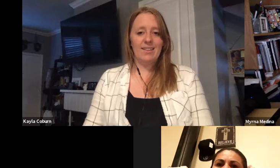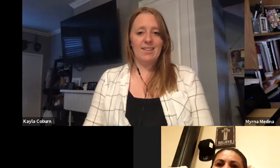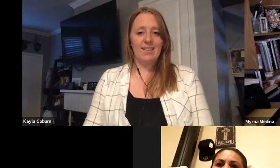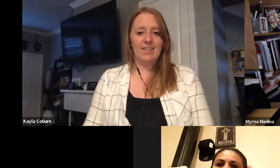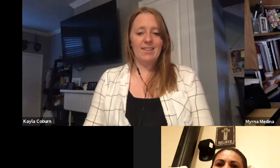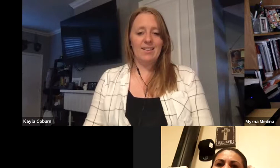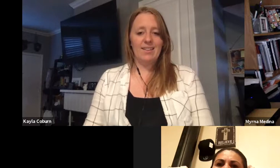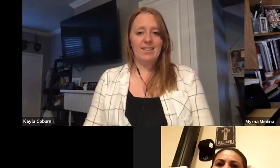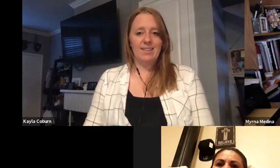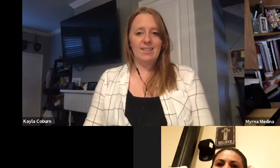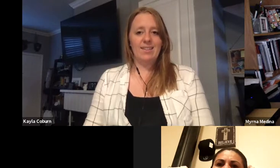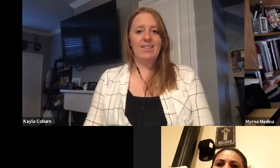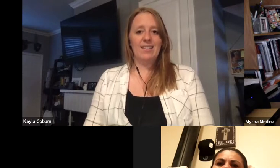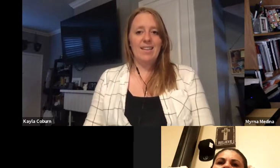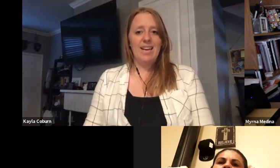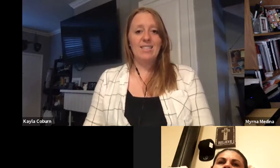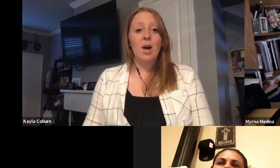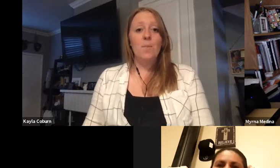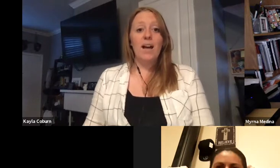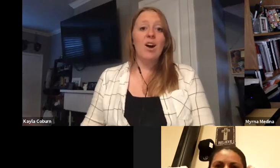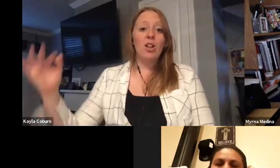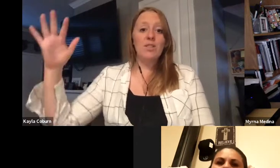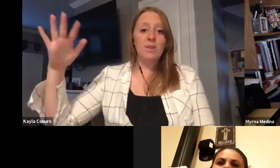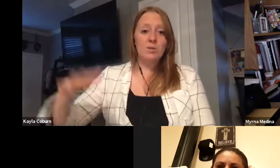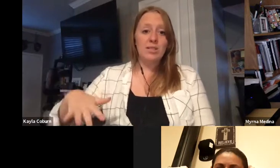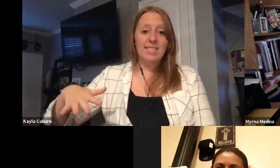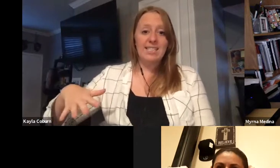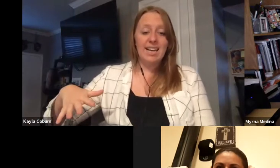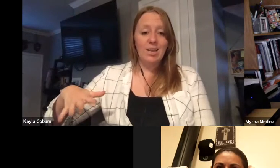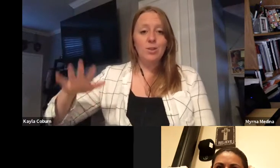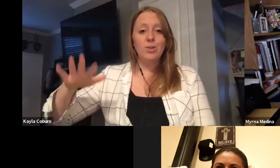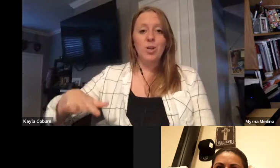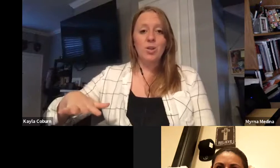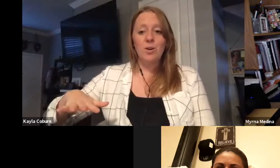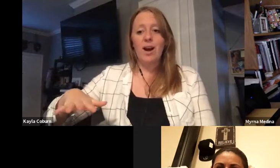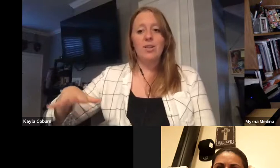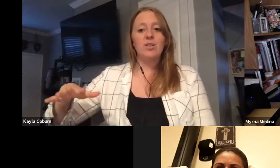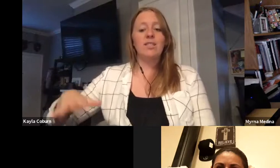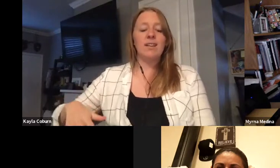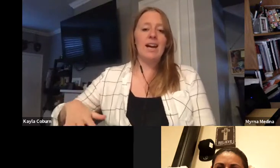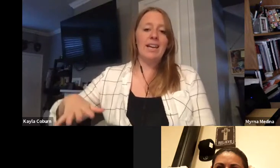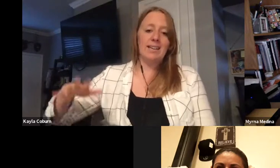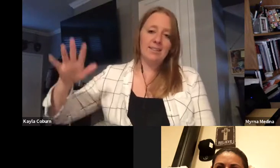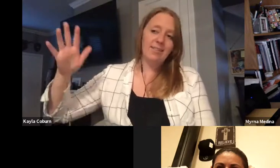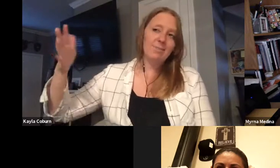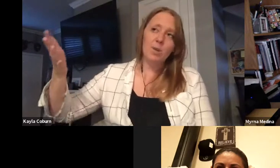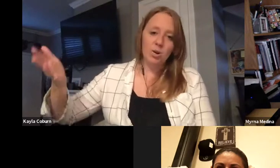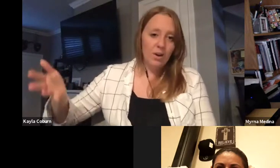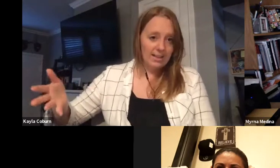la habilidad que tenga cada estudiante. Yes, but all of the resources I sent you show you how to do the